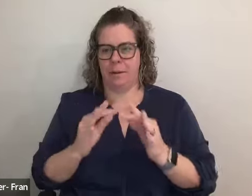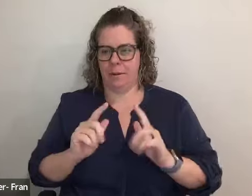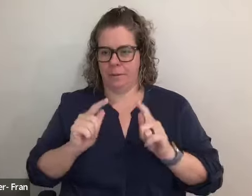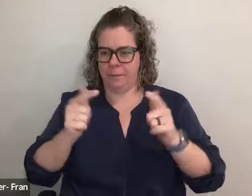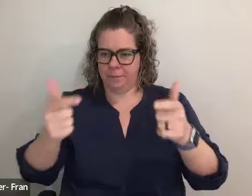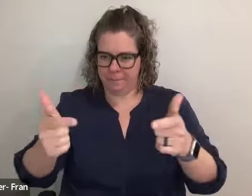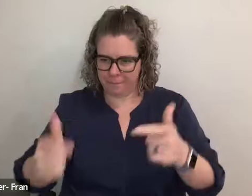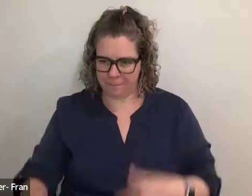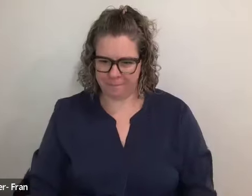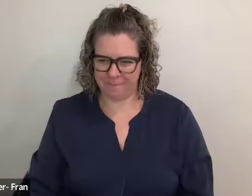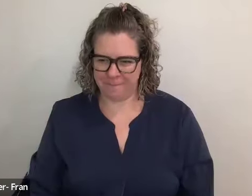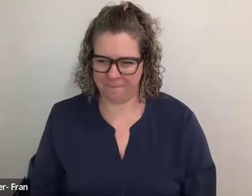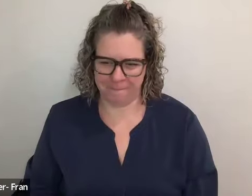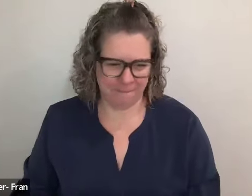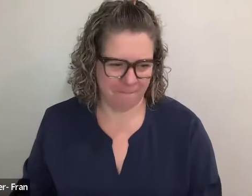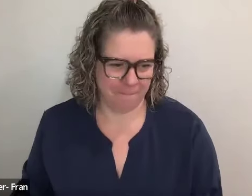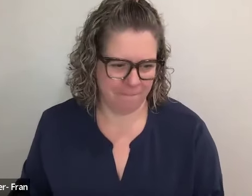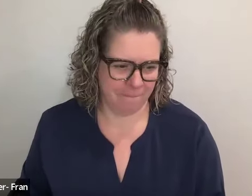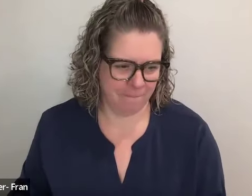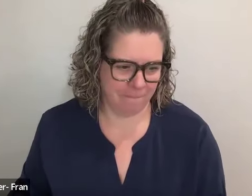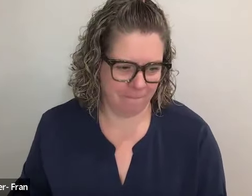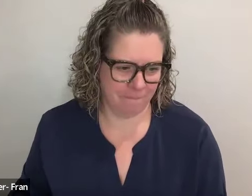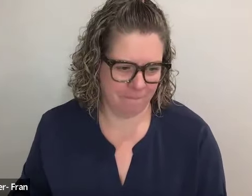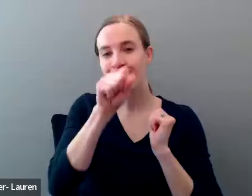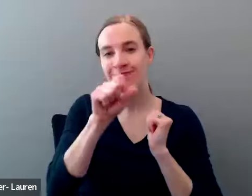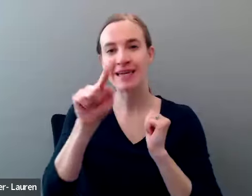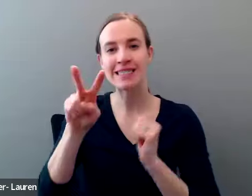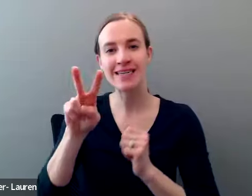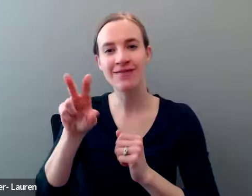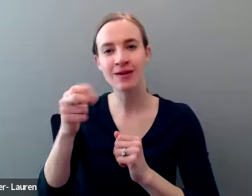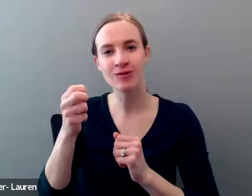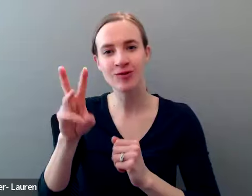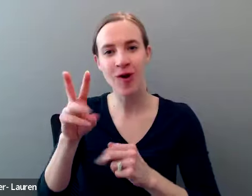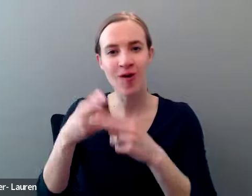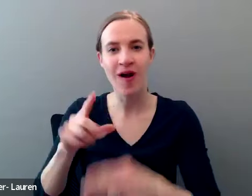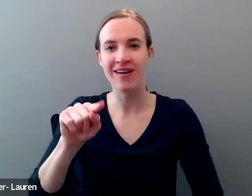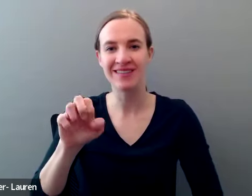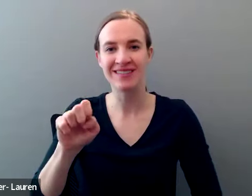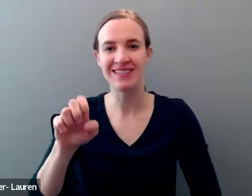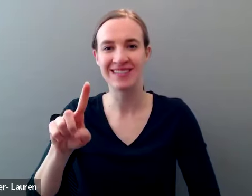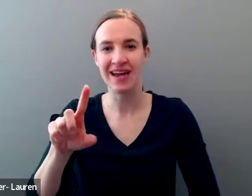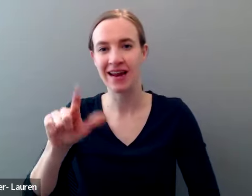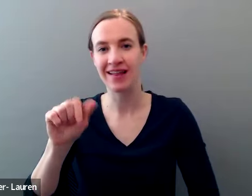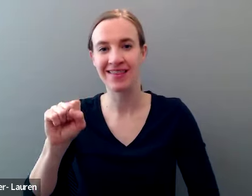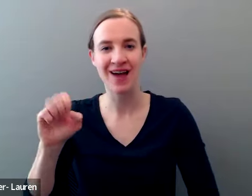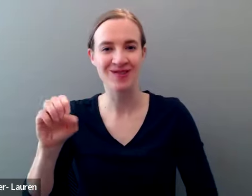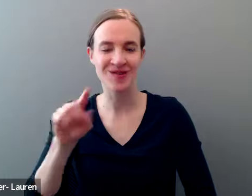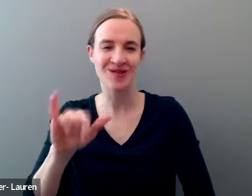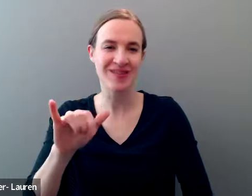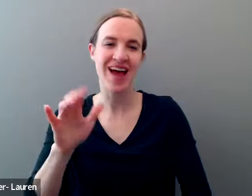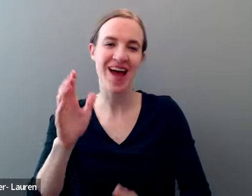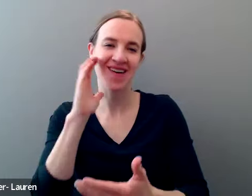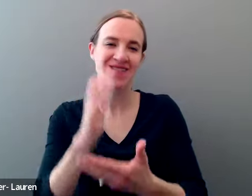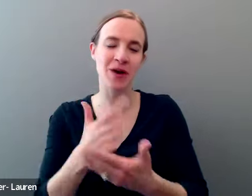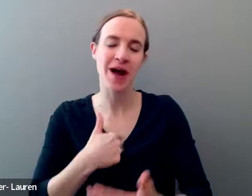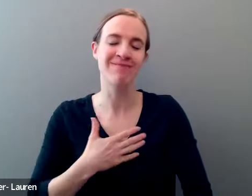I'm a huge fan of Ted Lasso, and so this one just makes me smile. There's a scene, this is Rebecca, the blonde woman